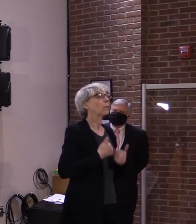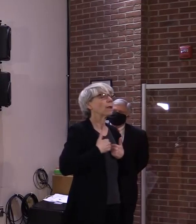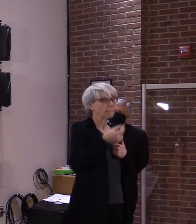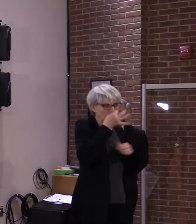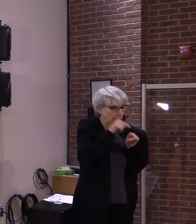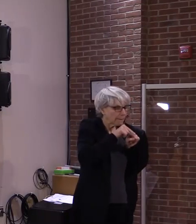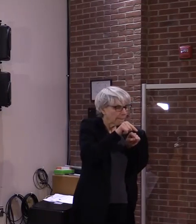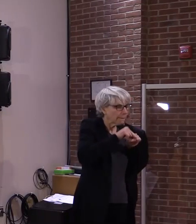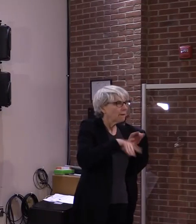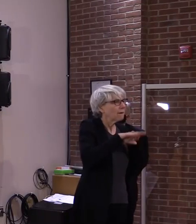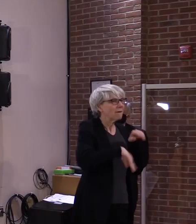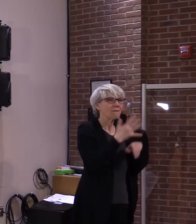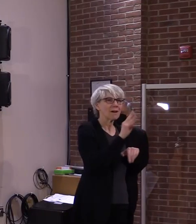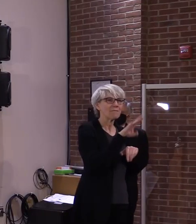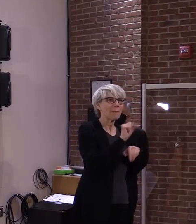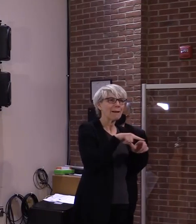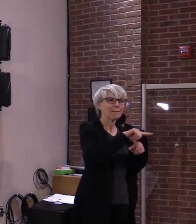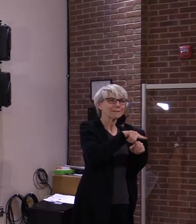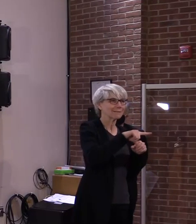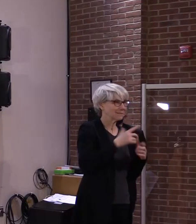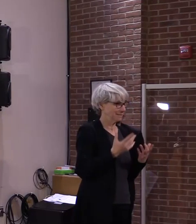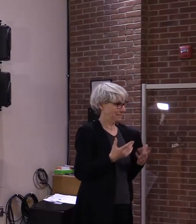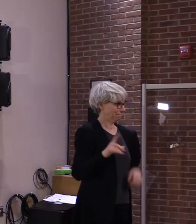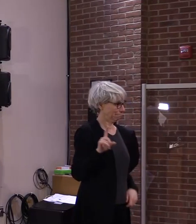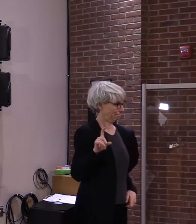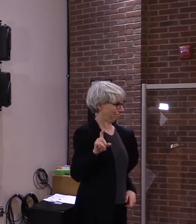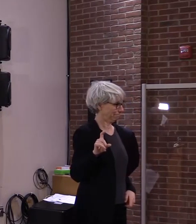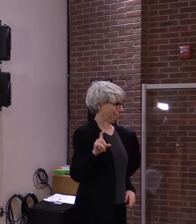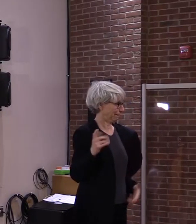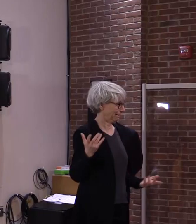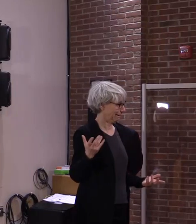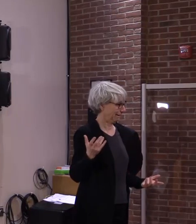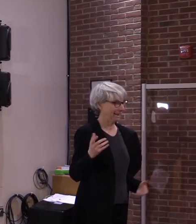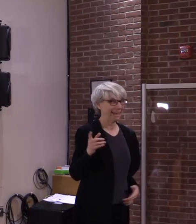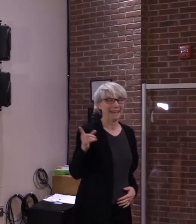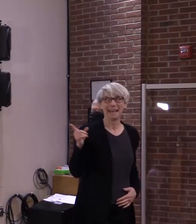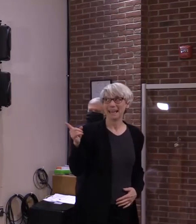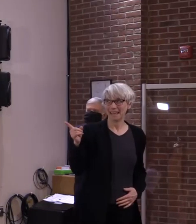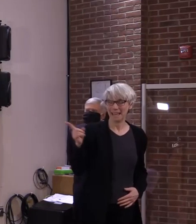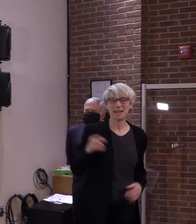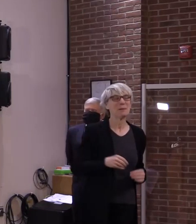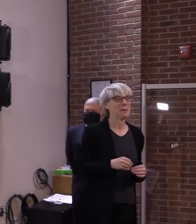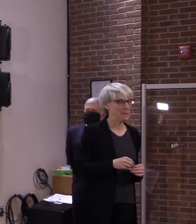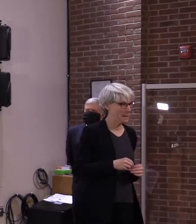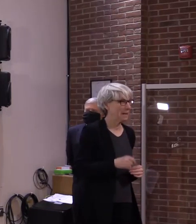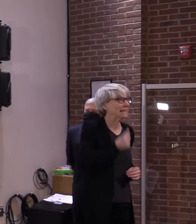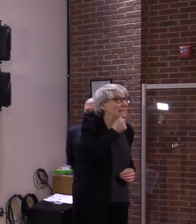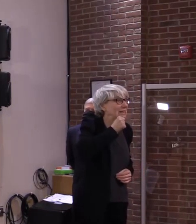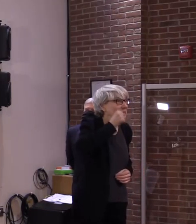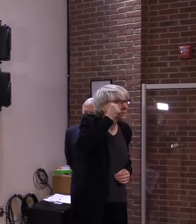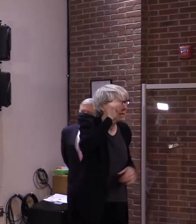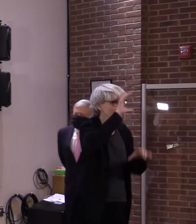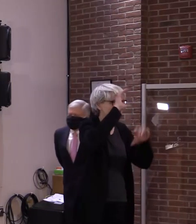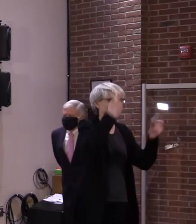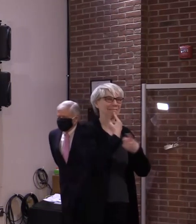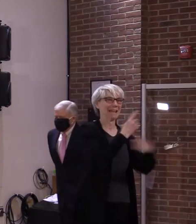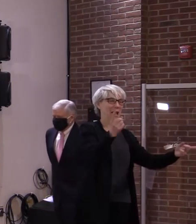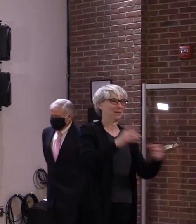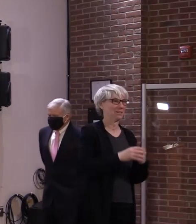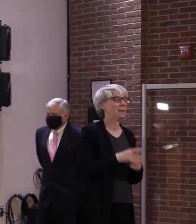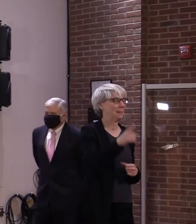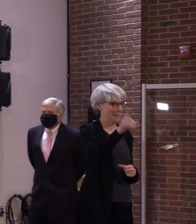vaccine. Where are we at with that? Yeah, that just was announced yesterday by the president. Yeah.